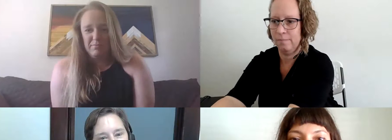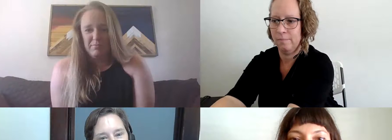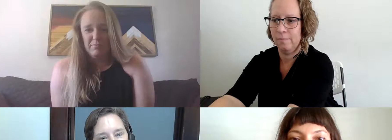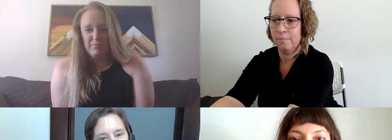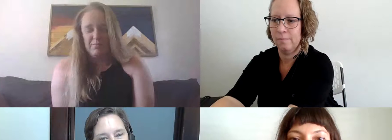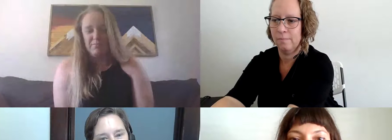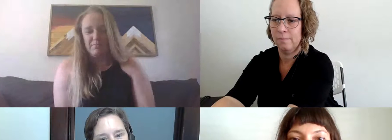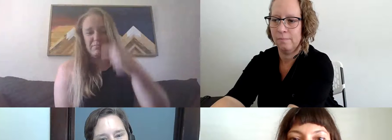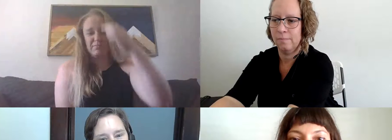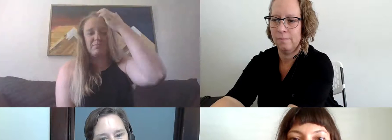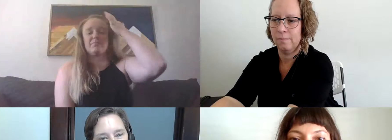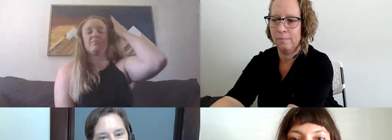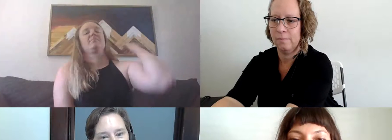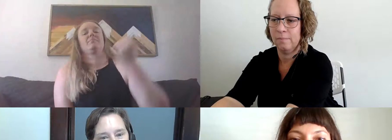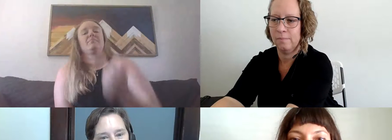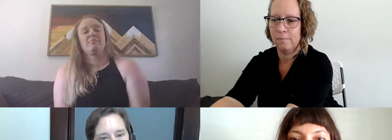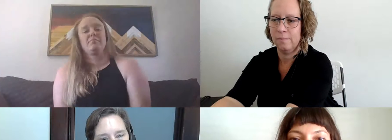Tatiana and I